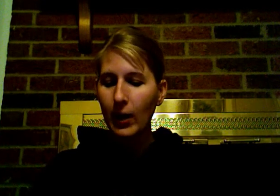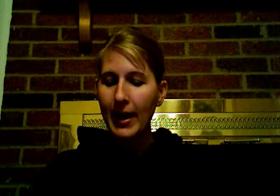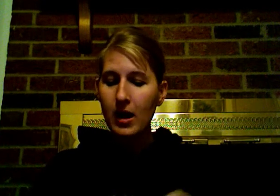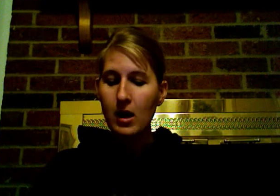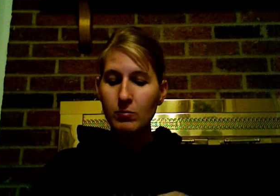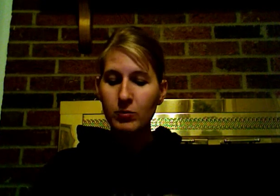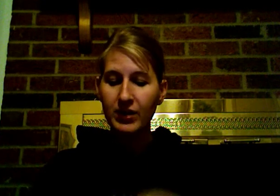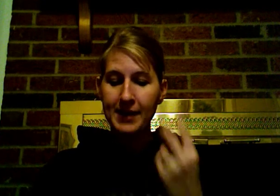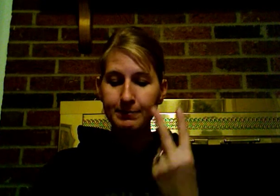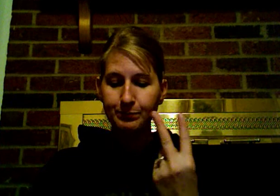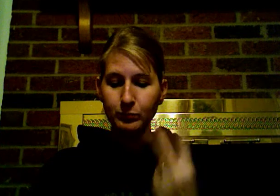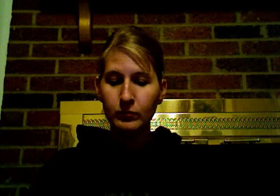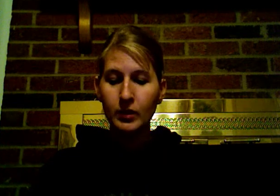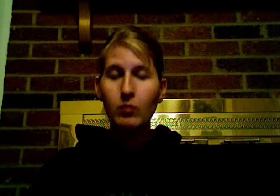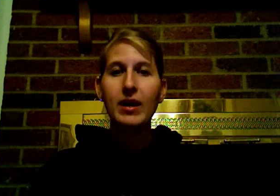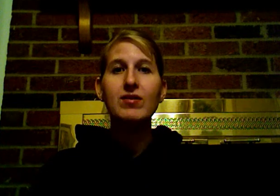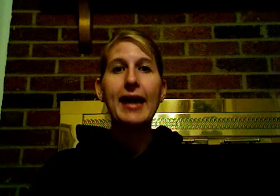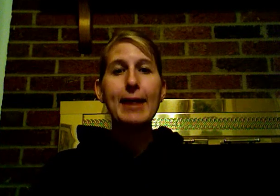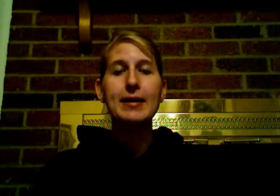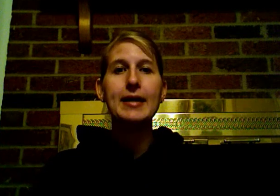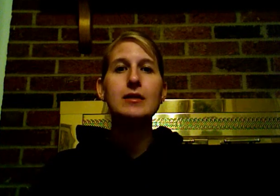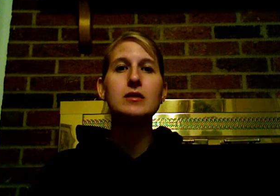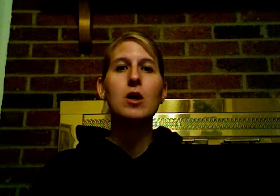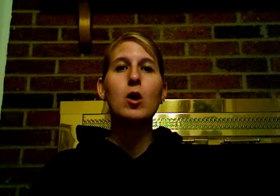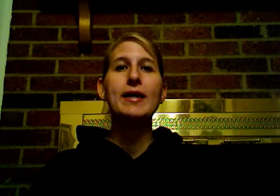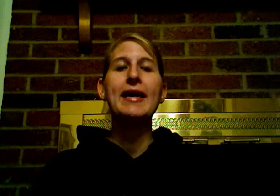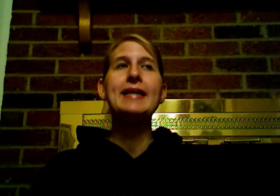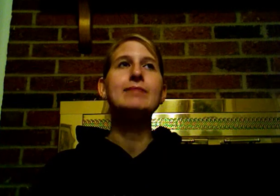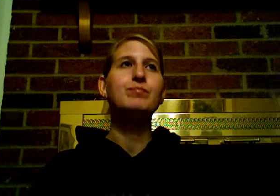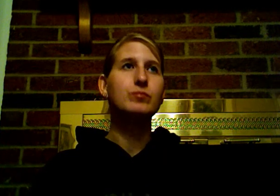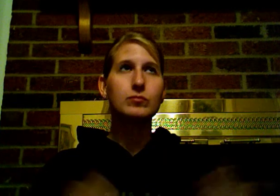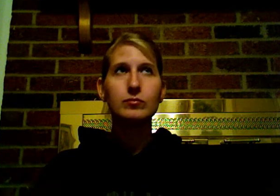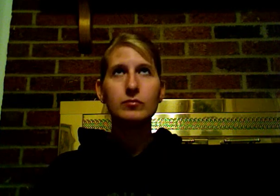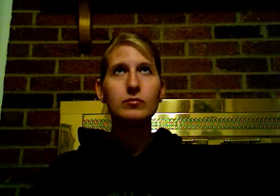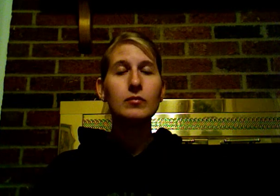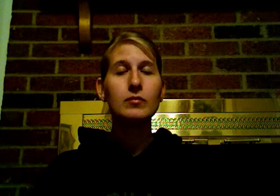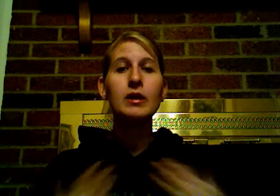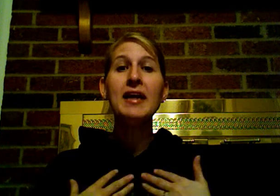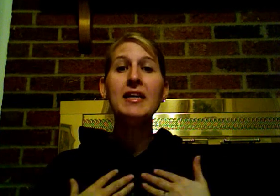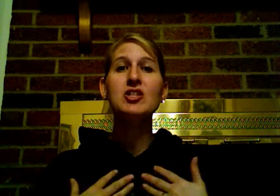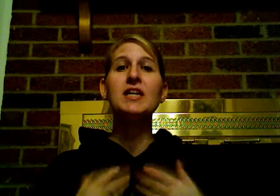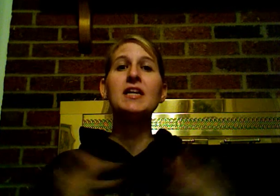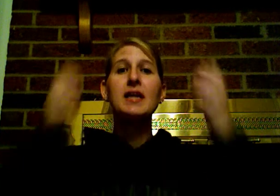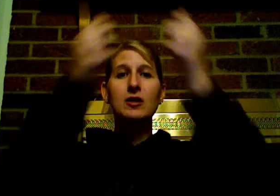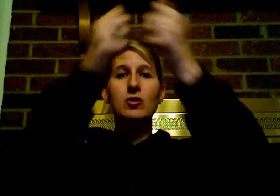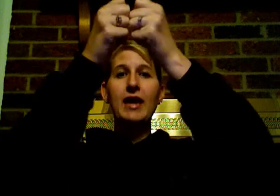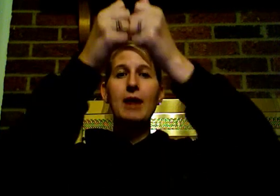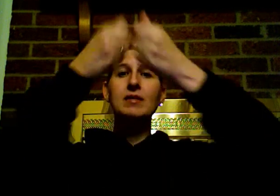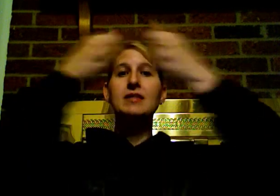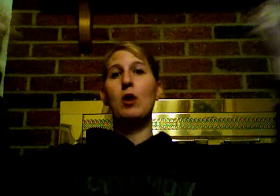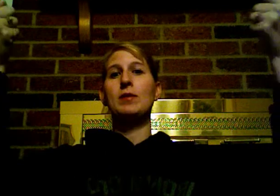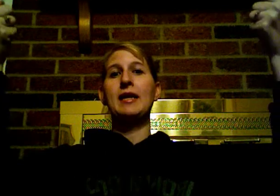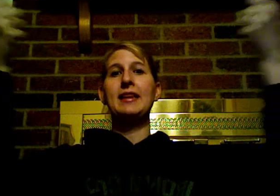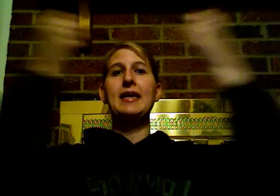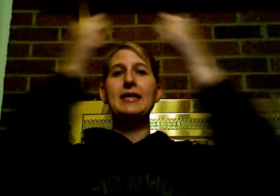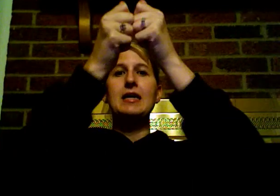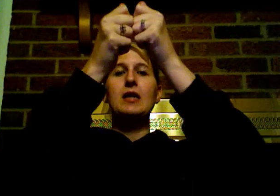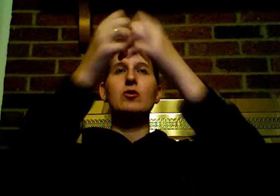Okay? Moving on. We have a cabinet. So again, in my kitchen, the cabinets, they open like this. You can